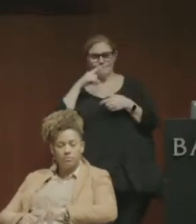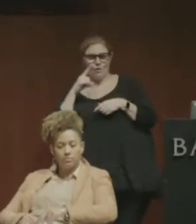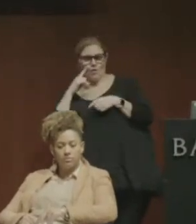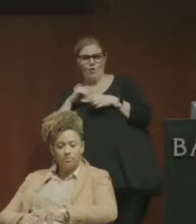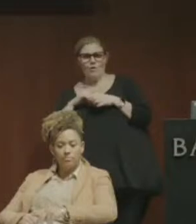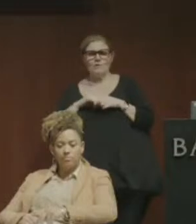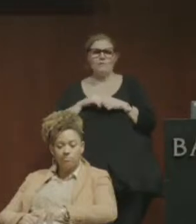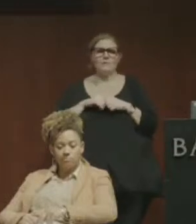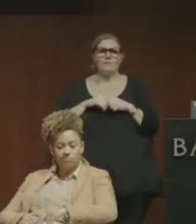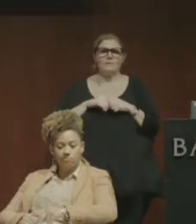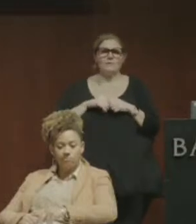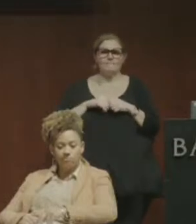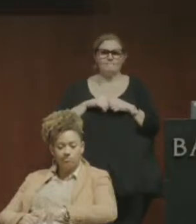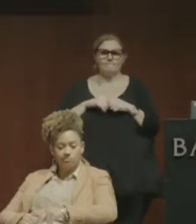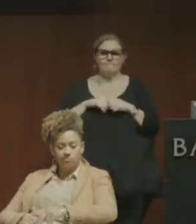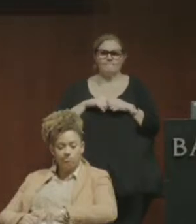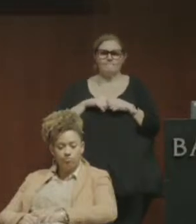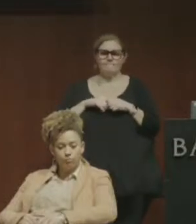of.